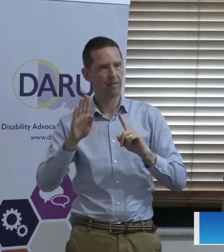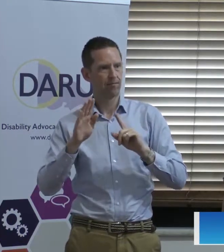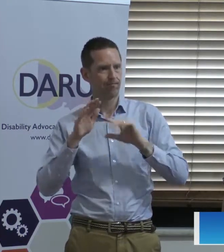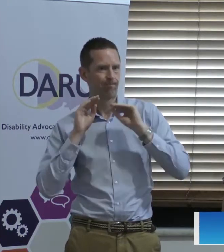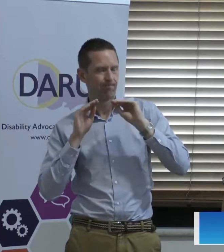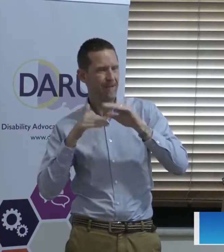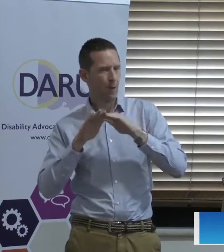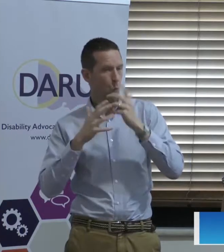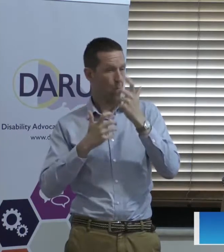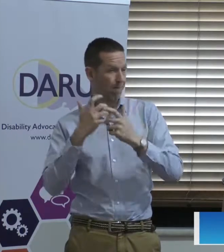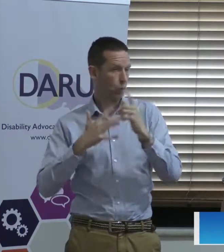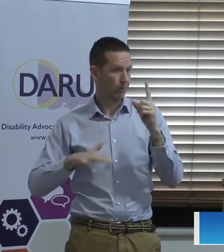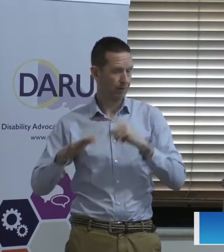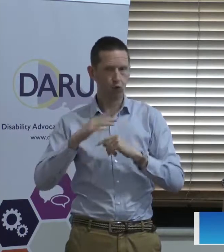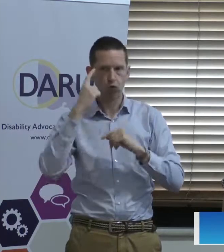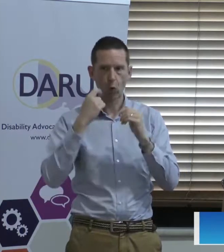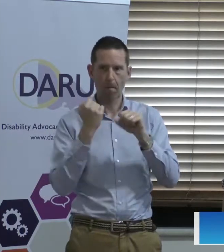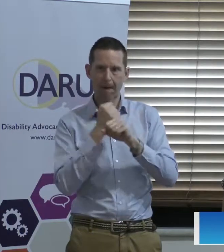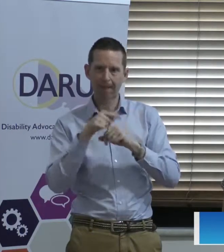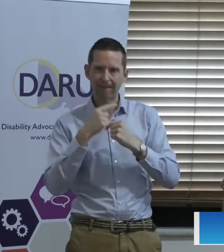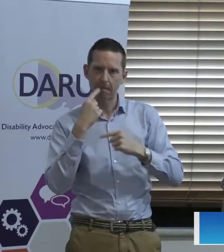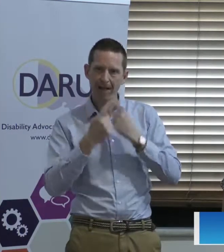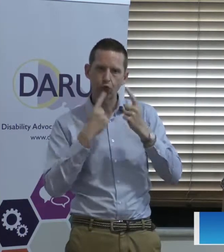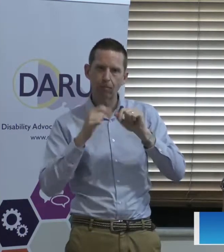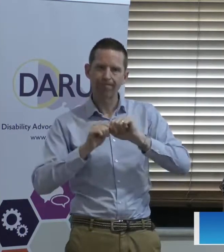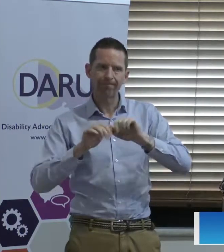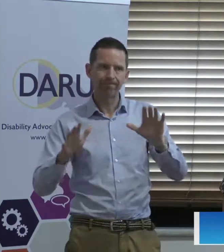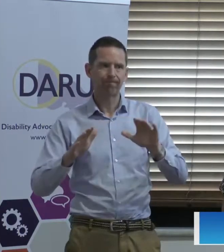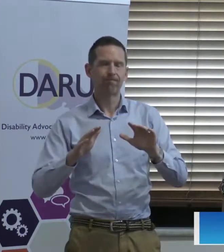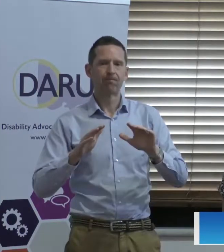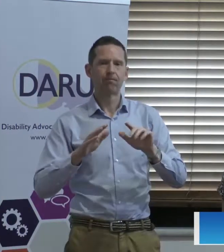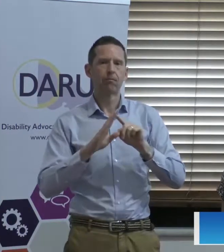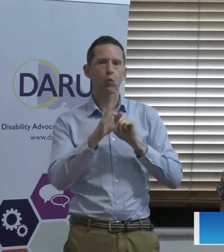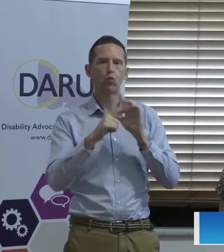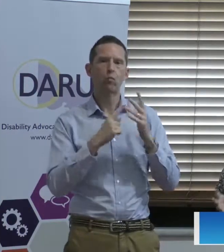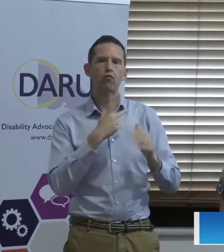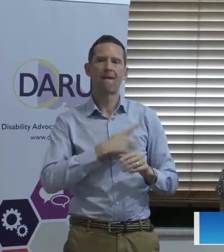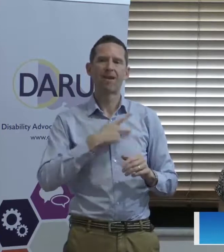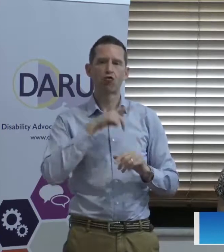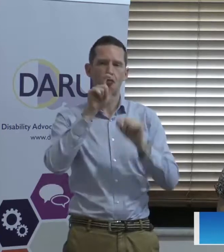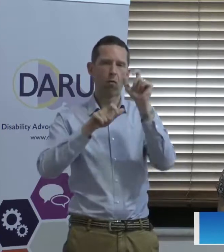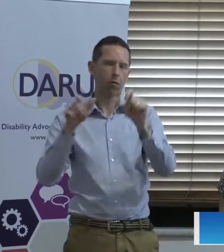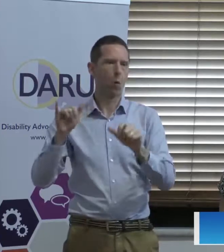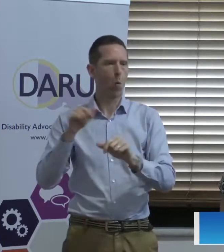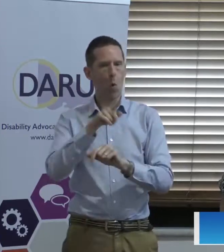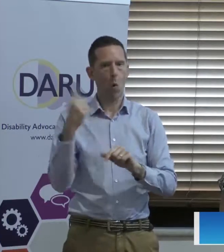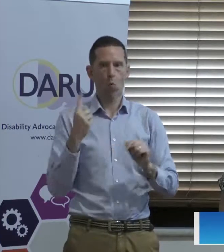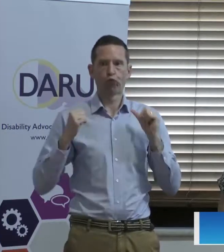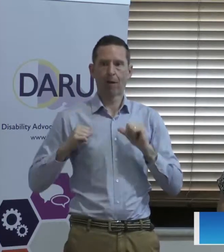and trying to get this kind of information direct to the professionals or those in